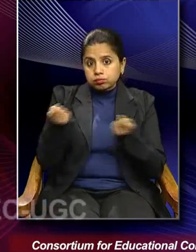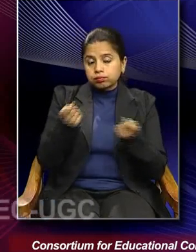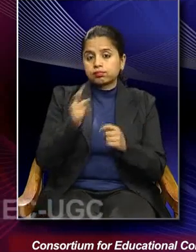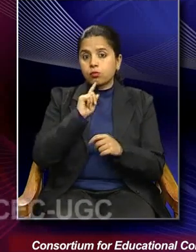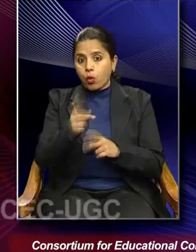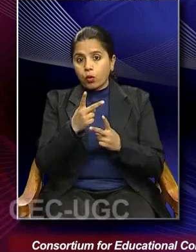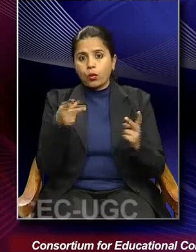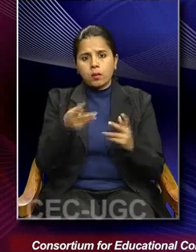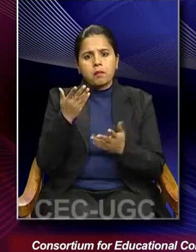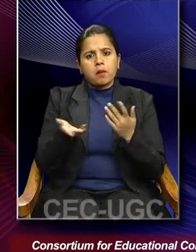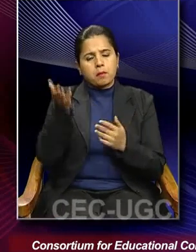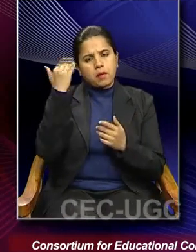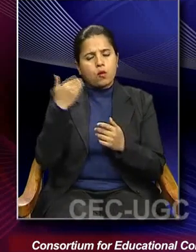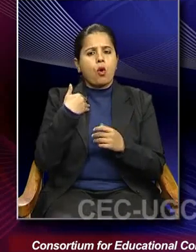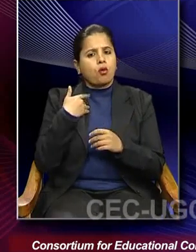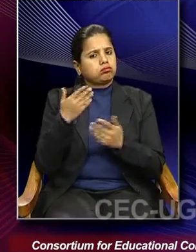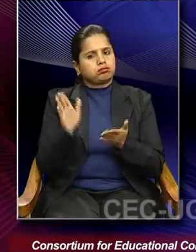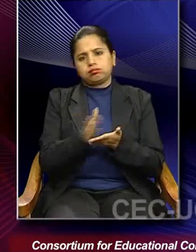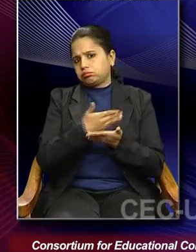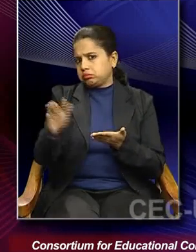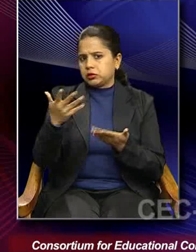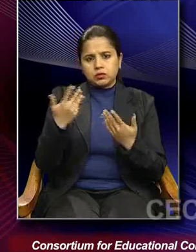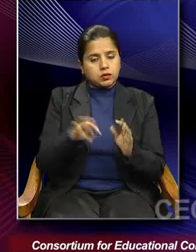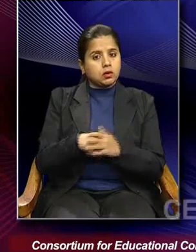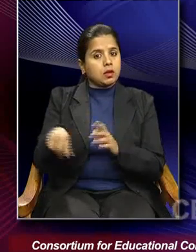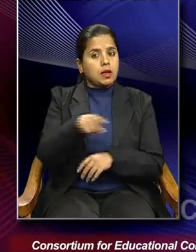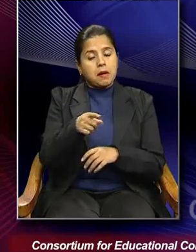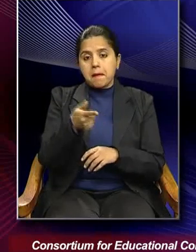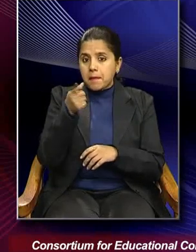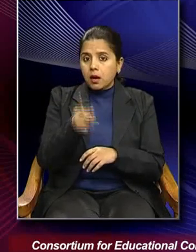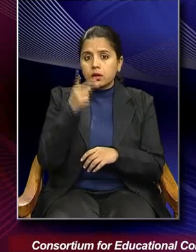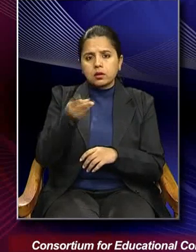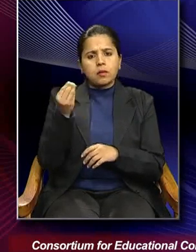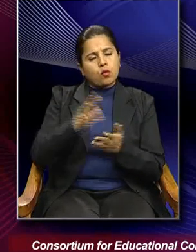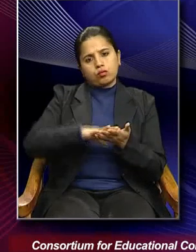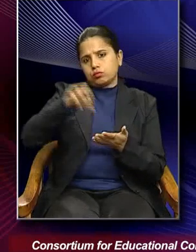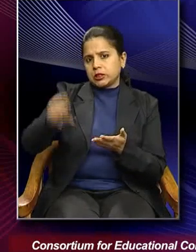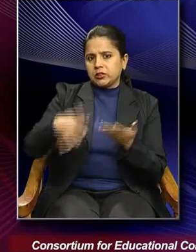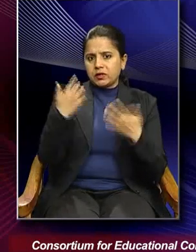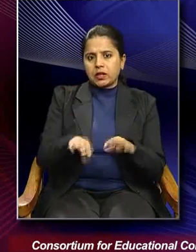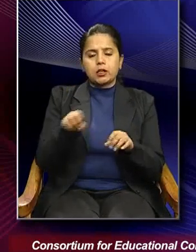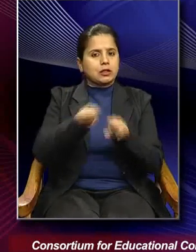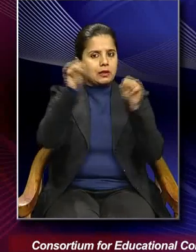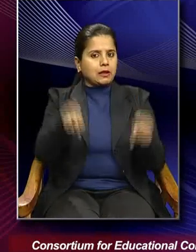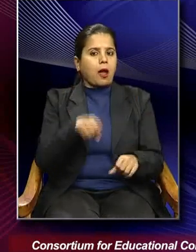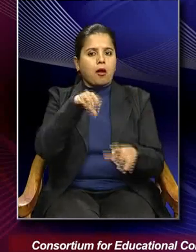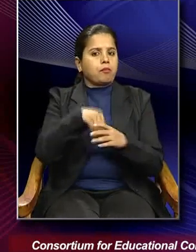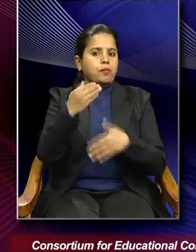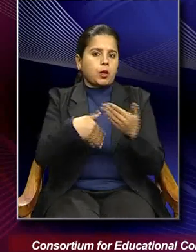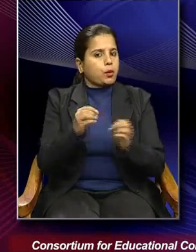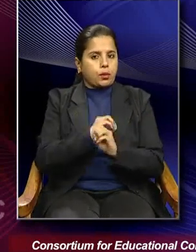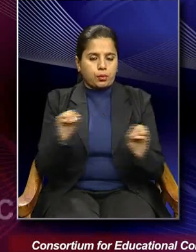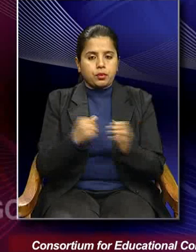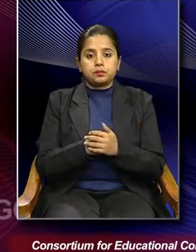been avoided and it has been definitely discarded out of the system.